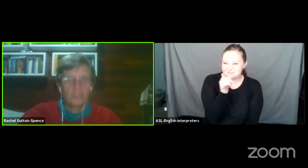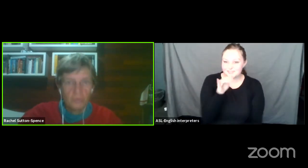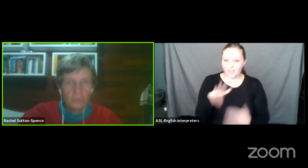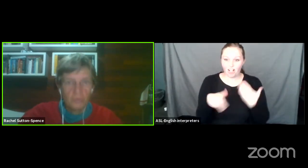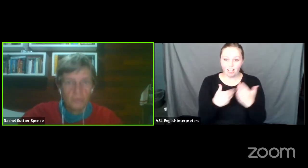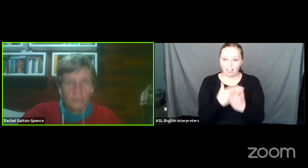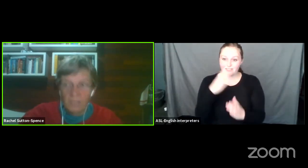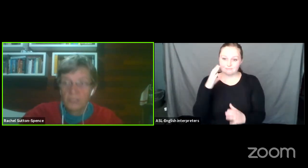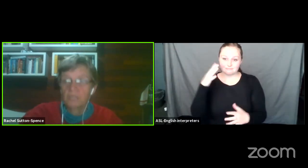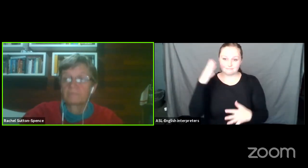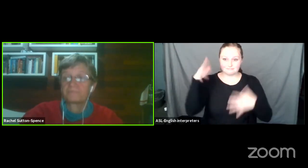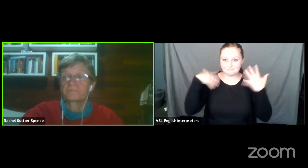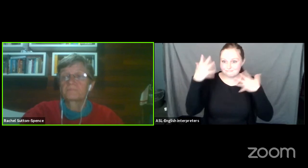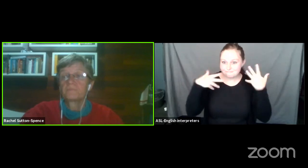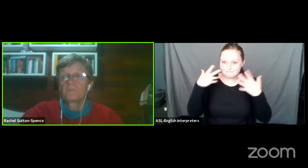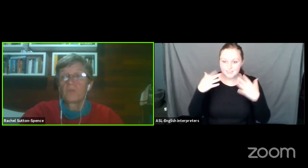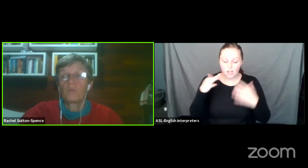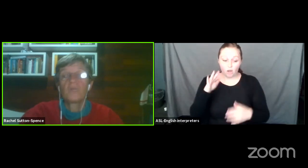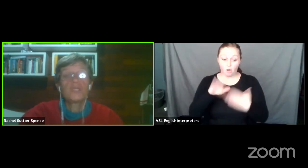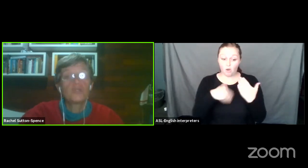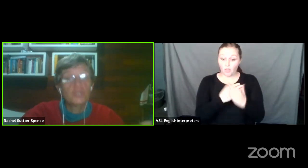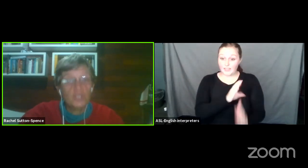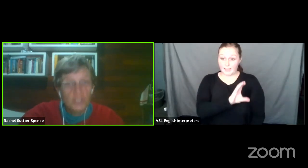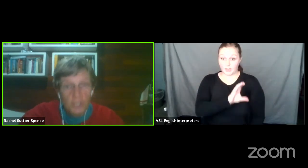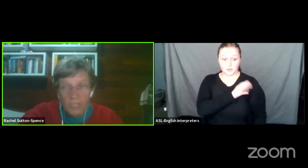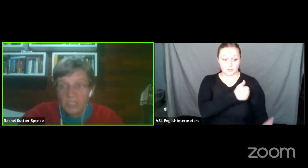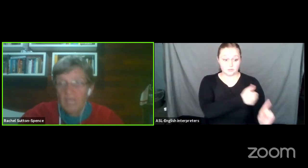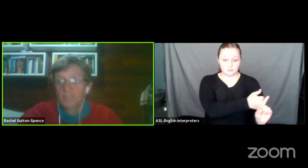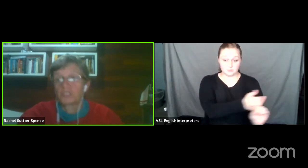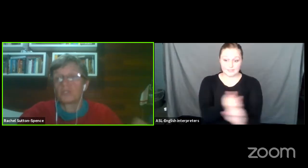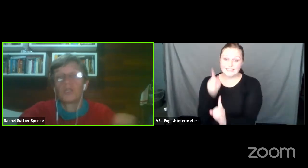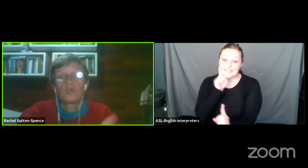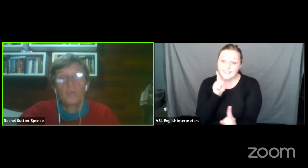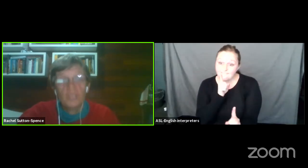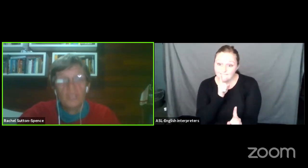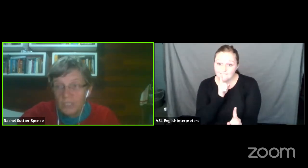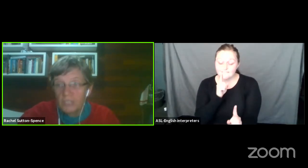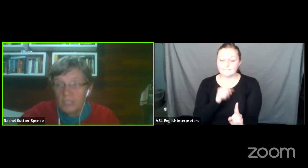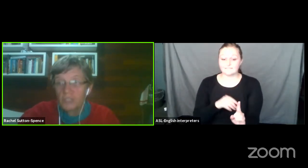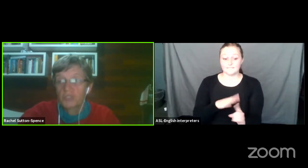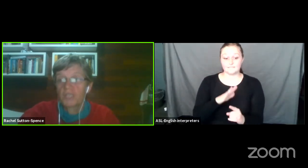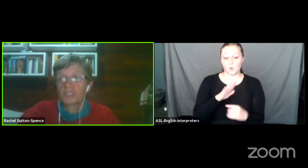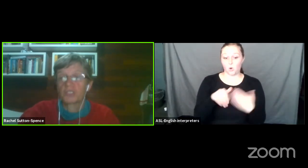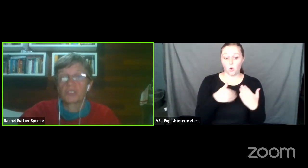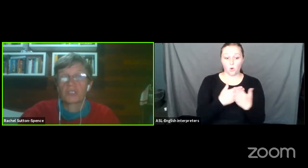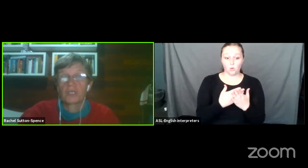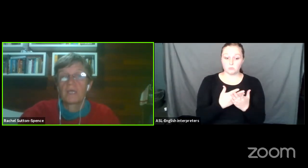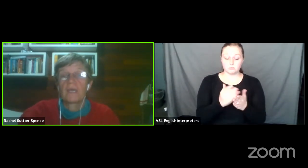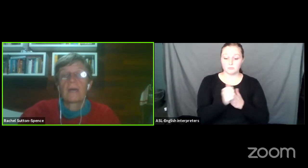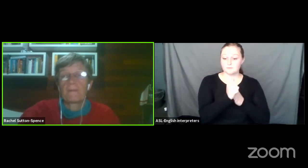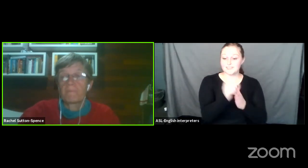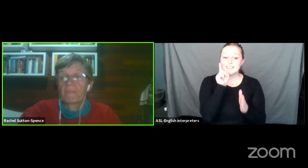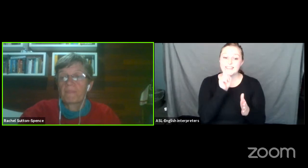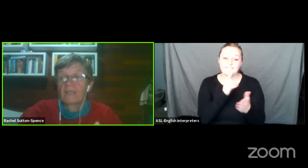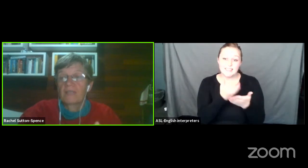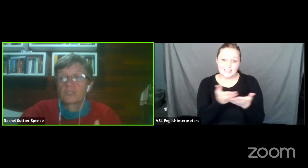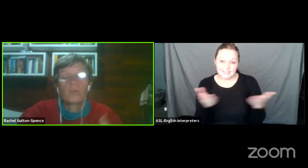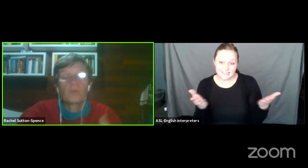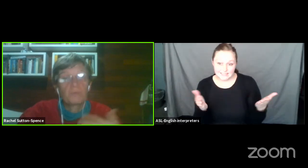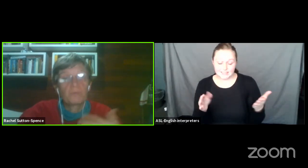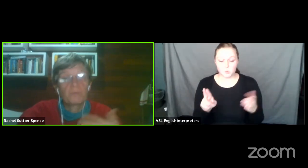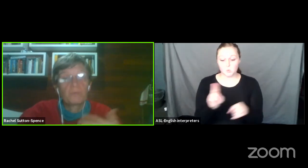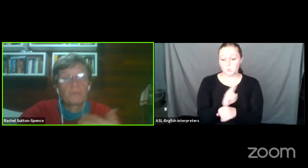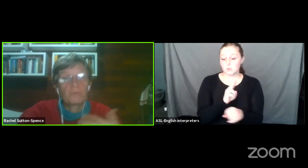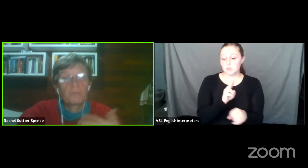They do deaf things. We used constructed action. We used illustrations. And